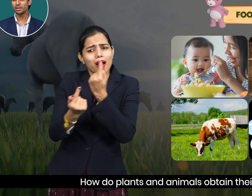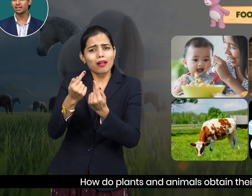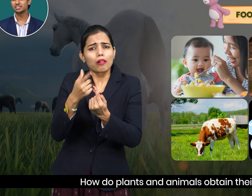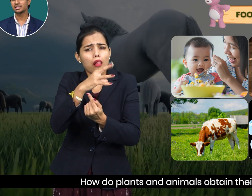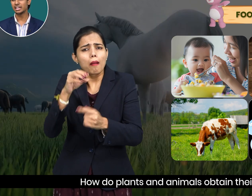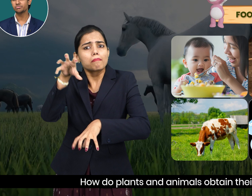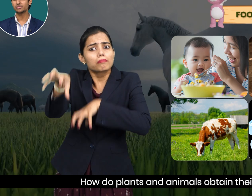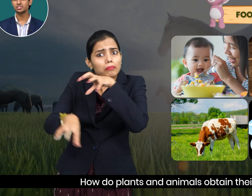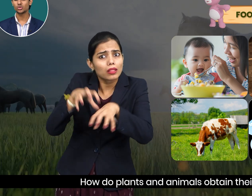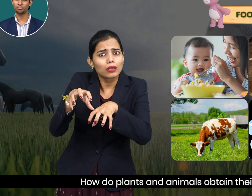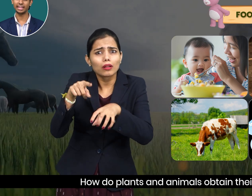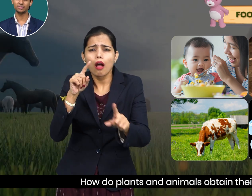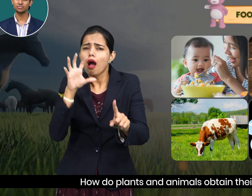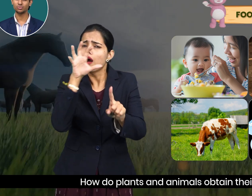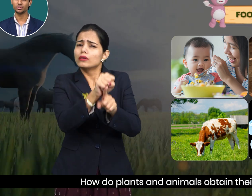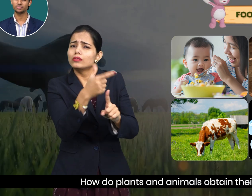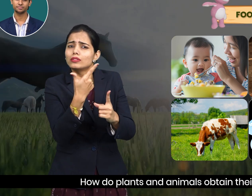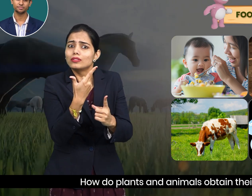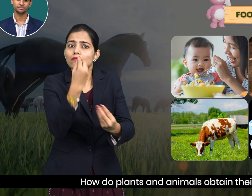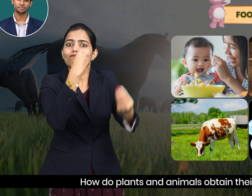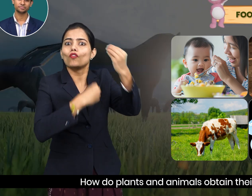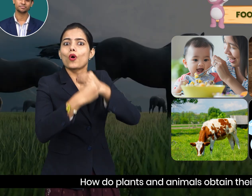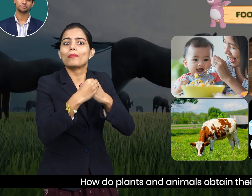How do plants and animals obtain their food?